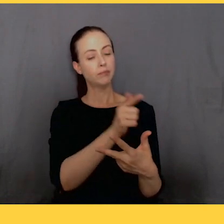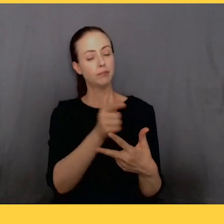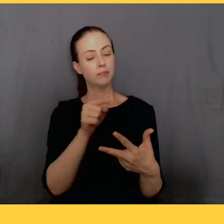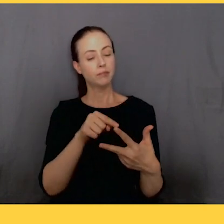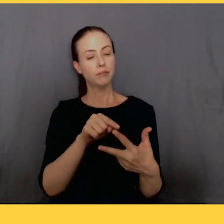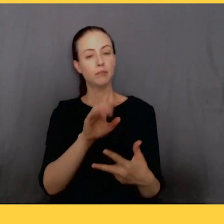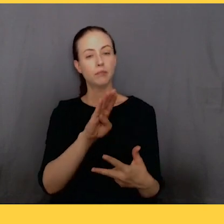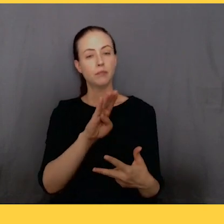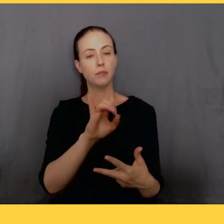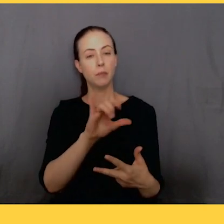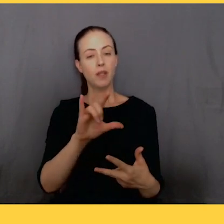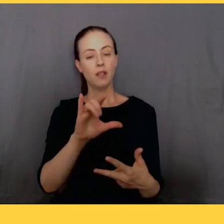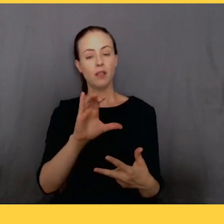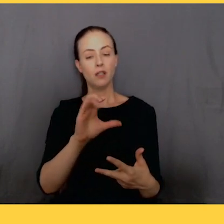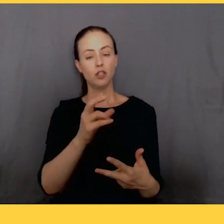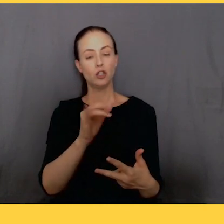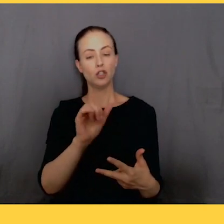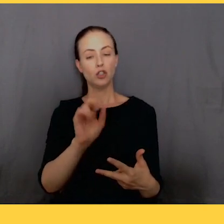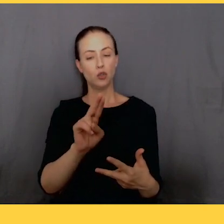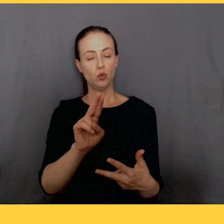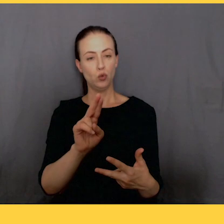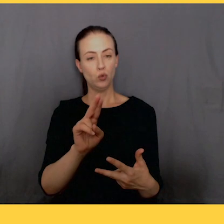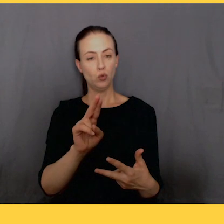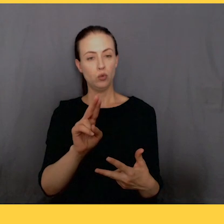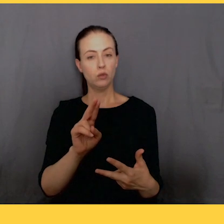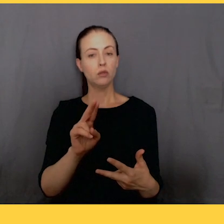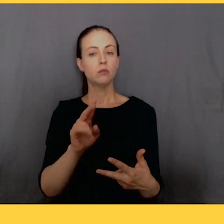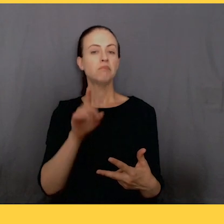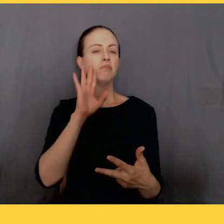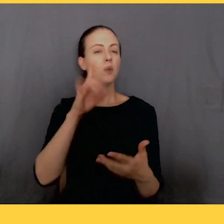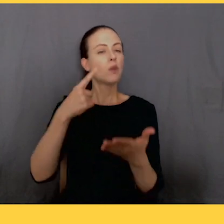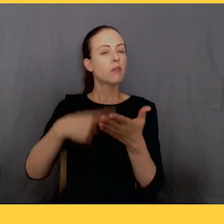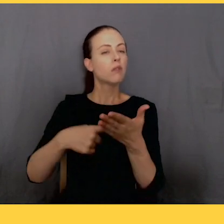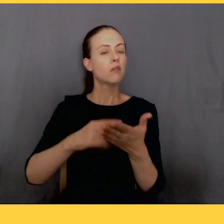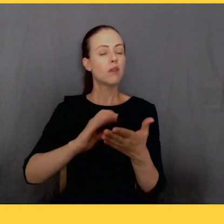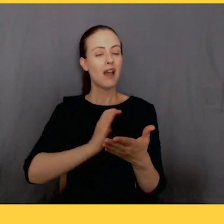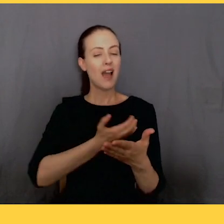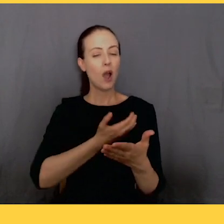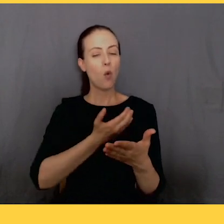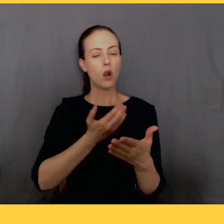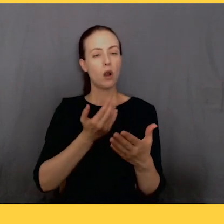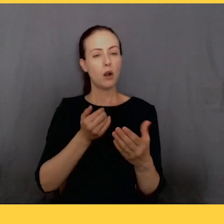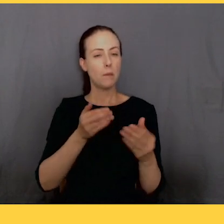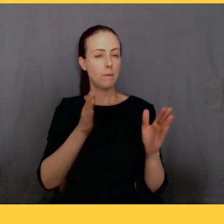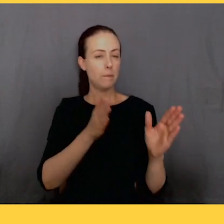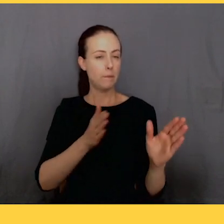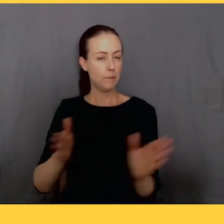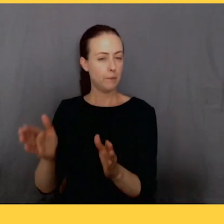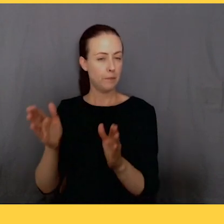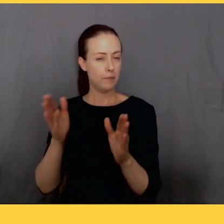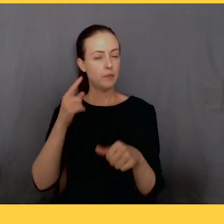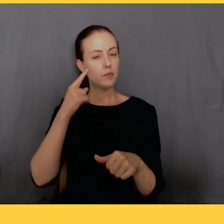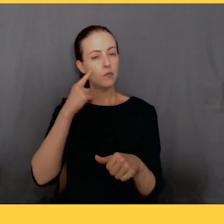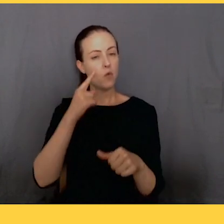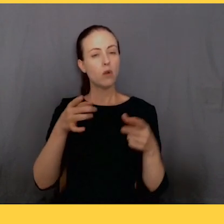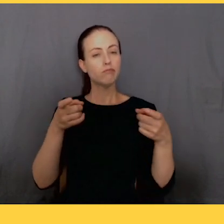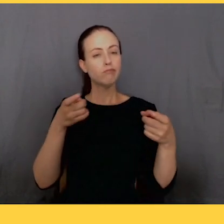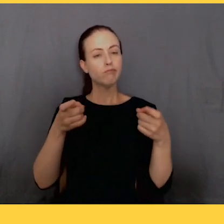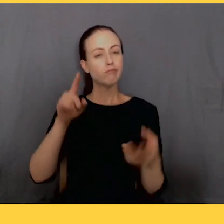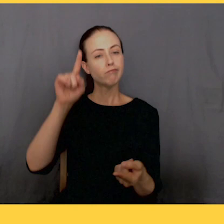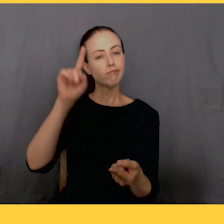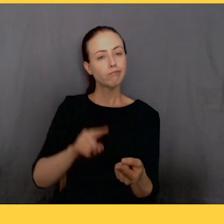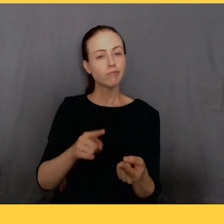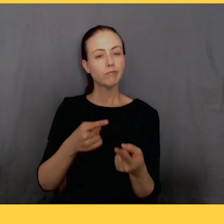Director in the Transmission and Distribution Organization, to discuss our wildfire mitigation efforts. You will then hear from Mark Ulrich,